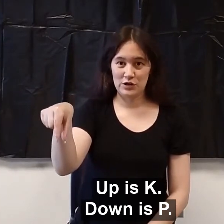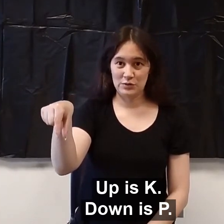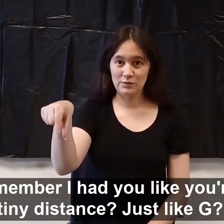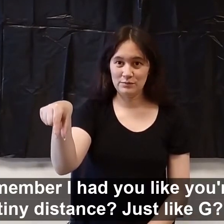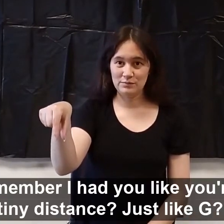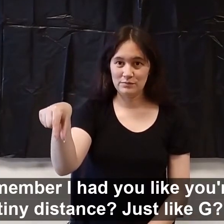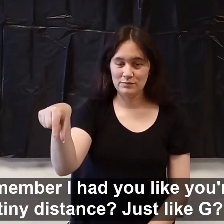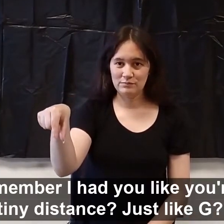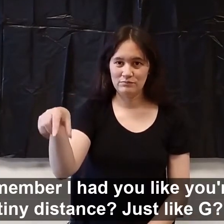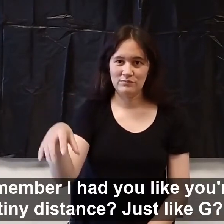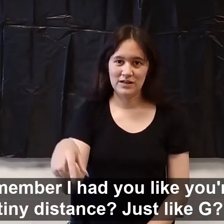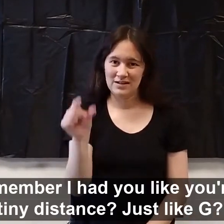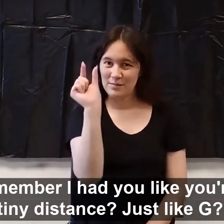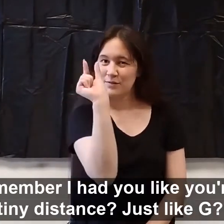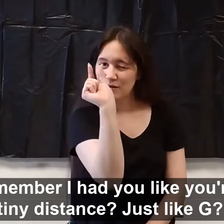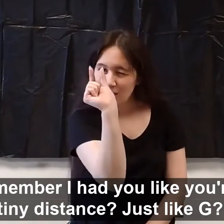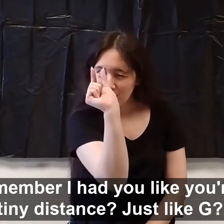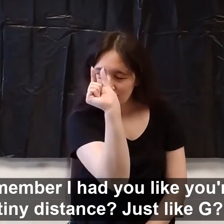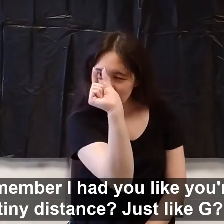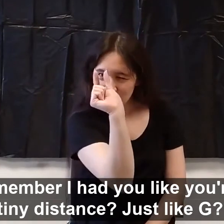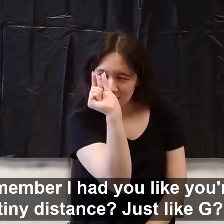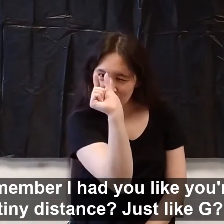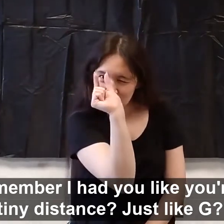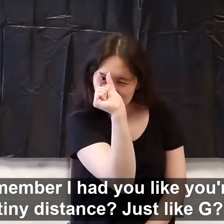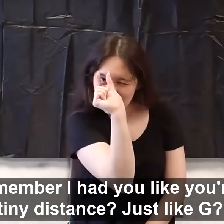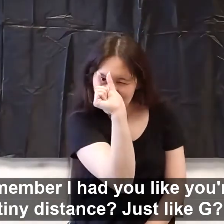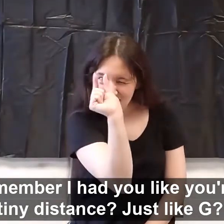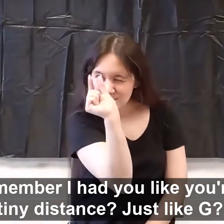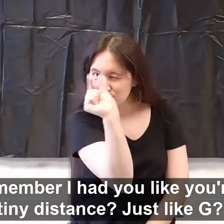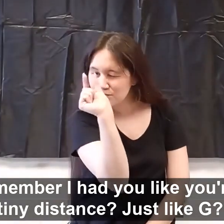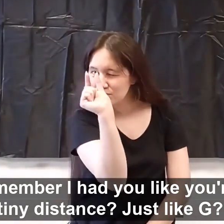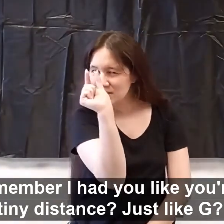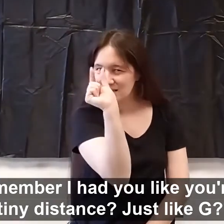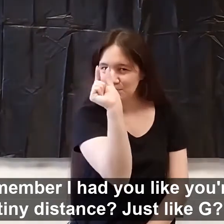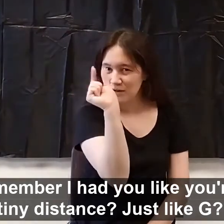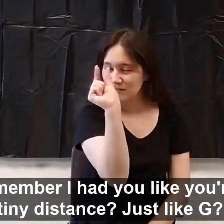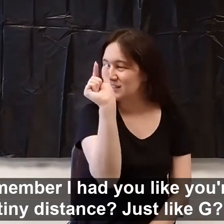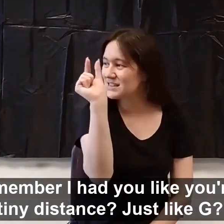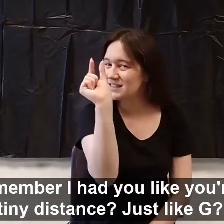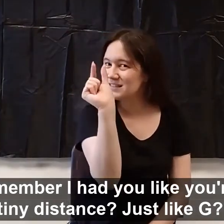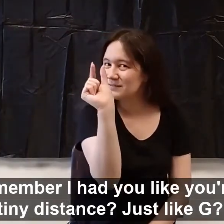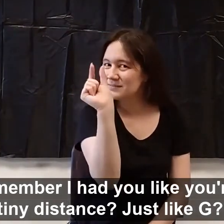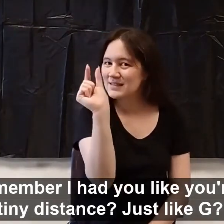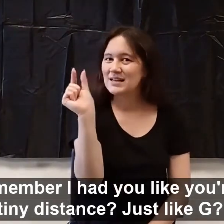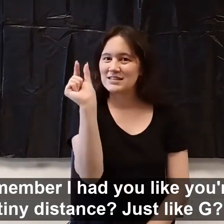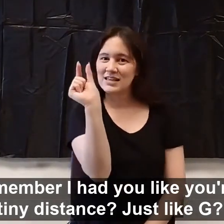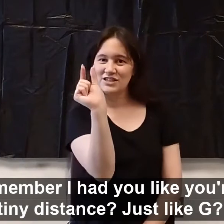Q, remember I had you like you're marking like a point of distance, just like